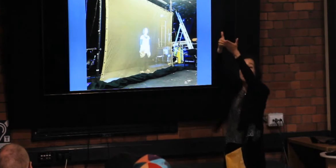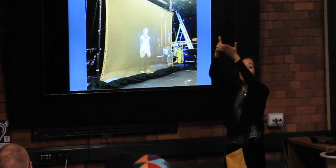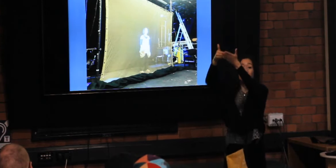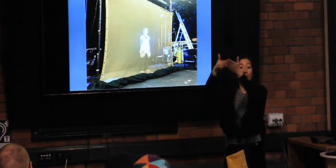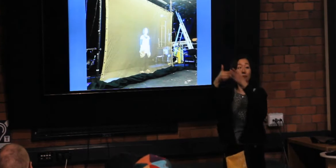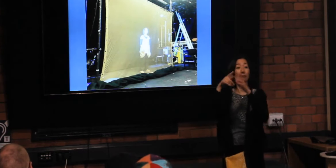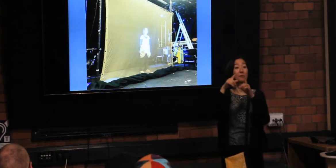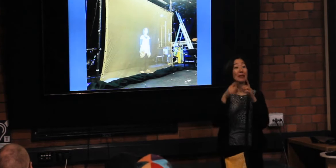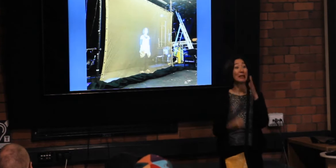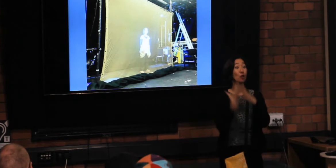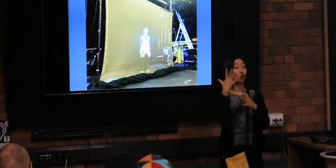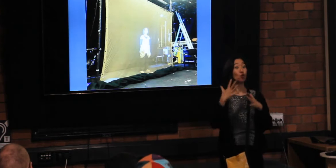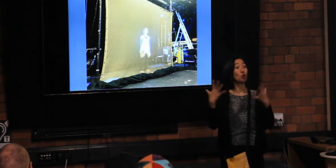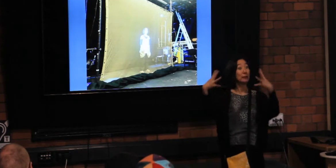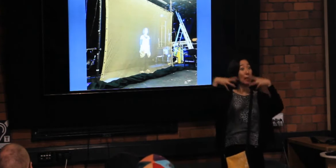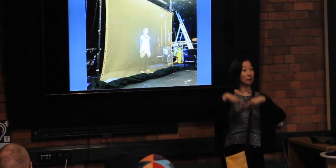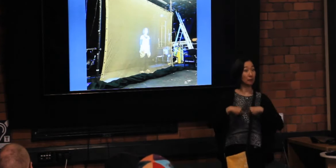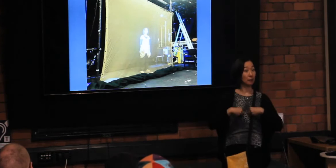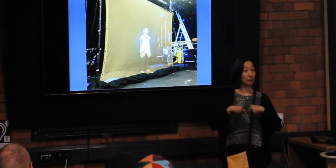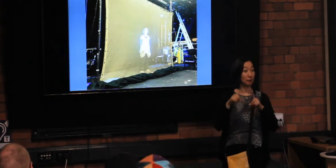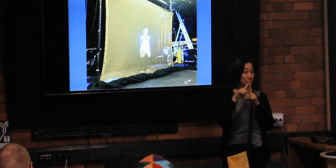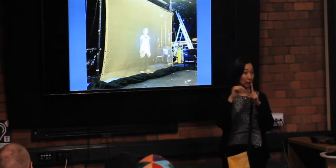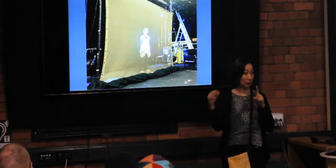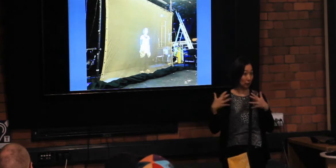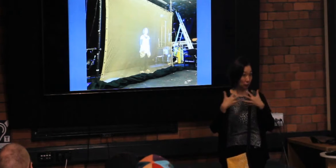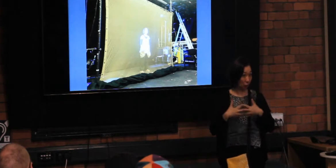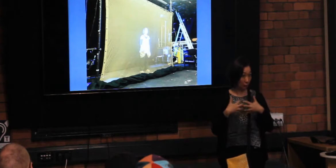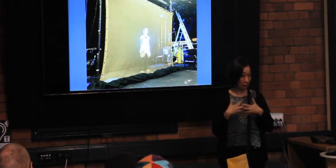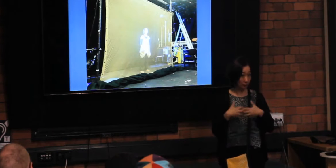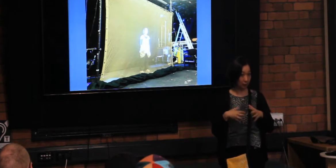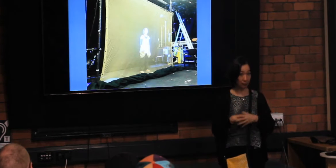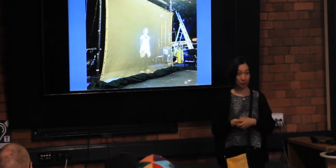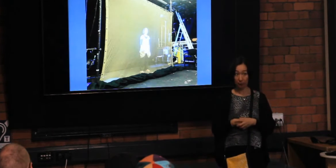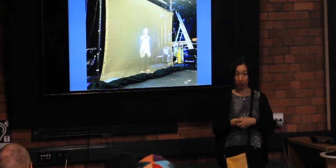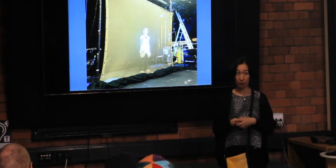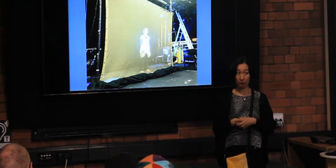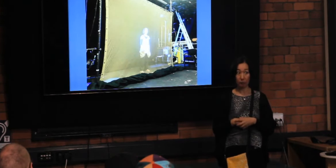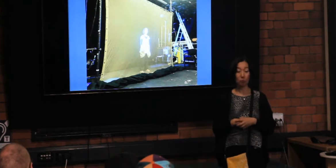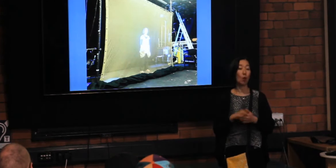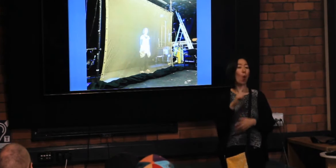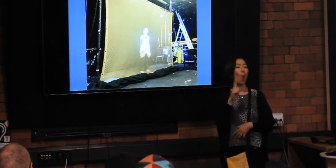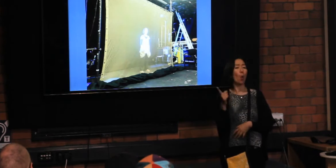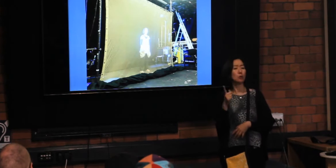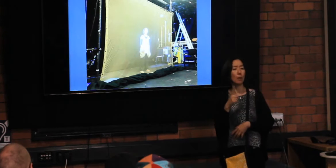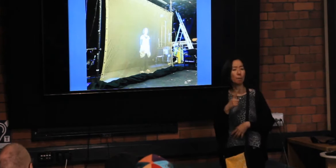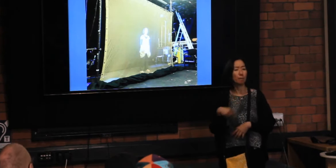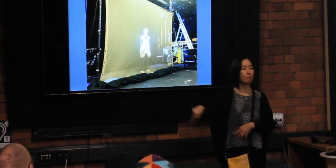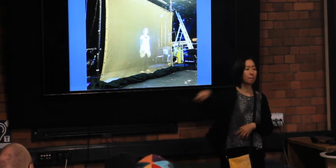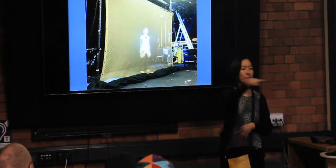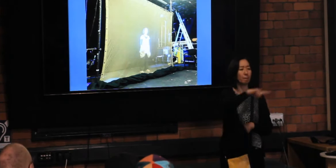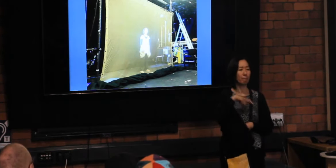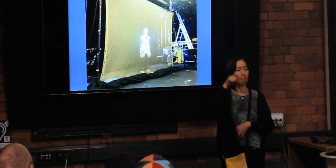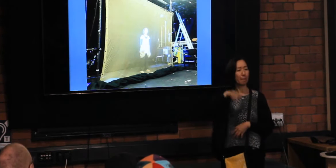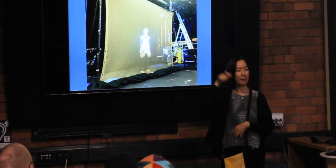hearing is missing. So what I needed to do was think about how digital technology could be incorporated